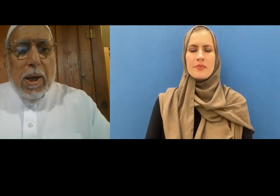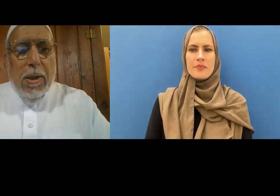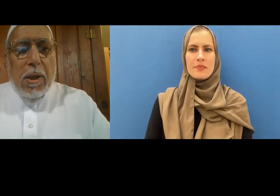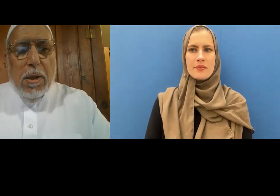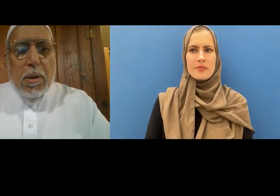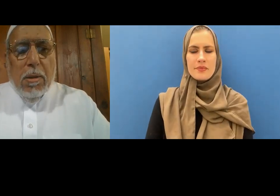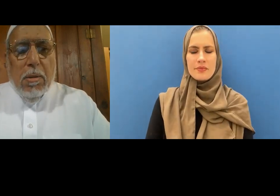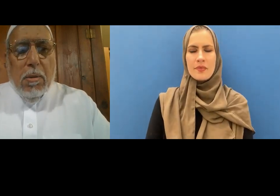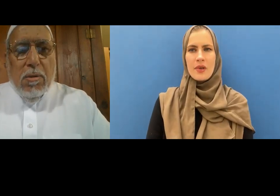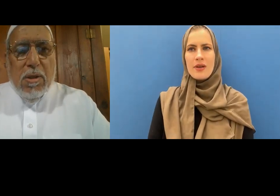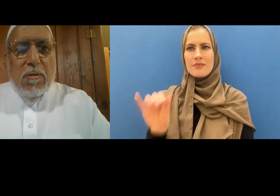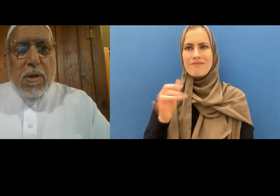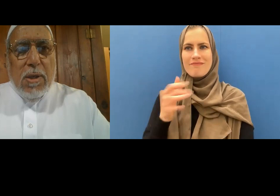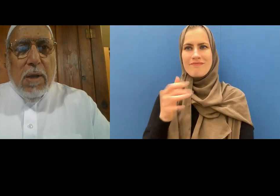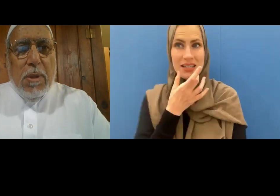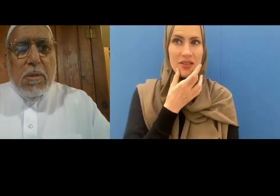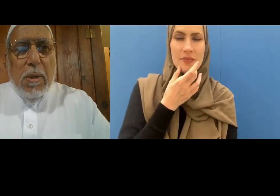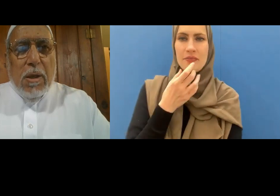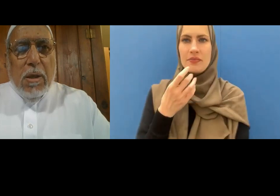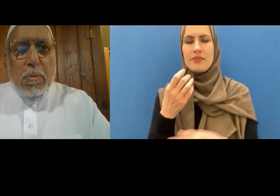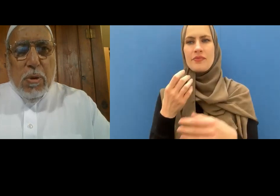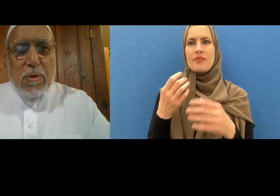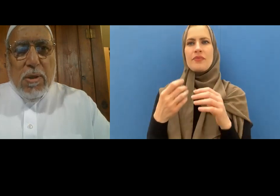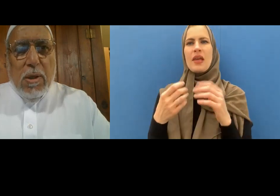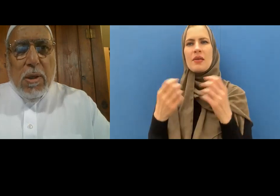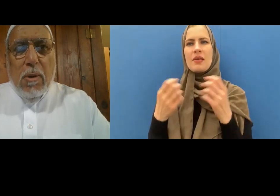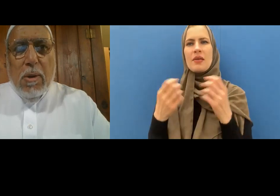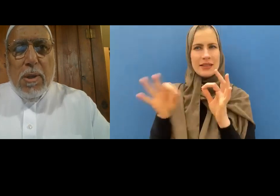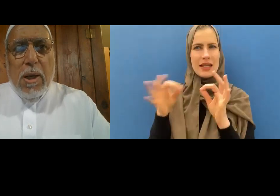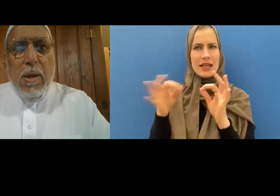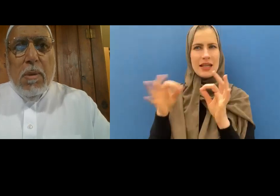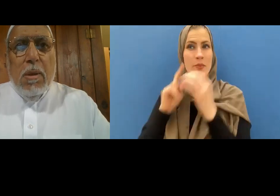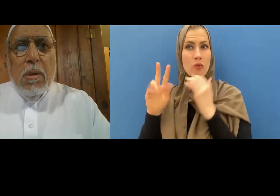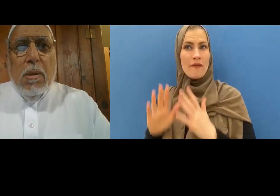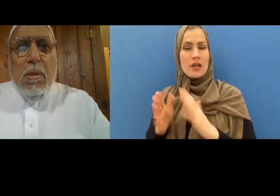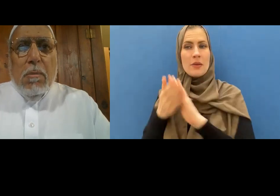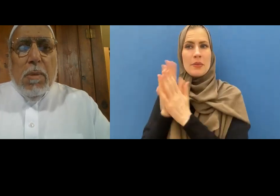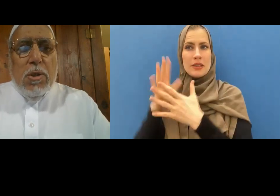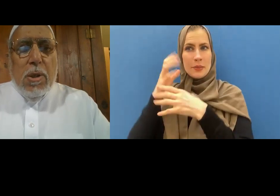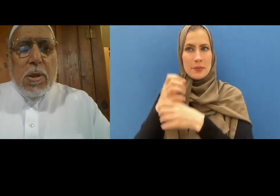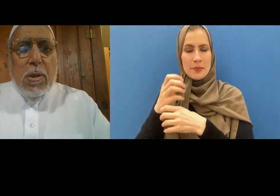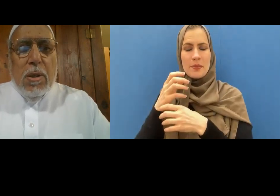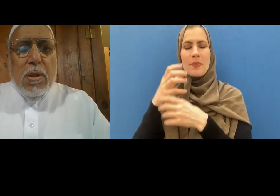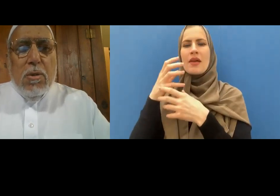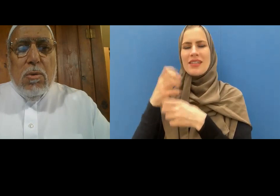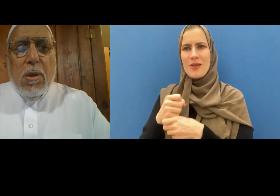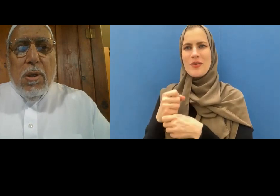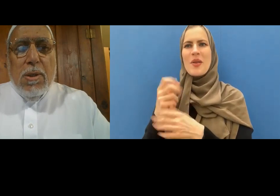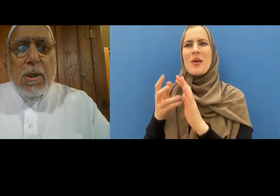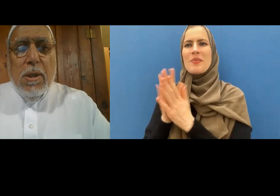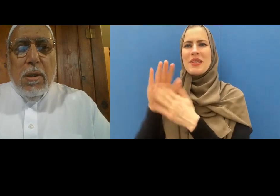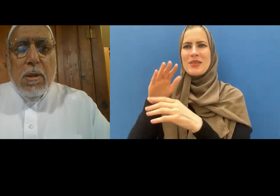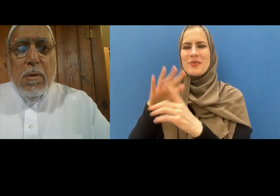the ahadith, several statements by the Prophet Sallallahu Alaihi Wasallam mention that